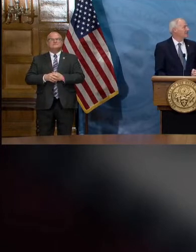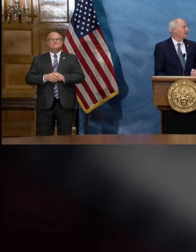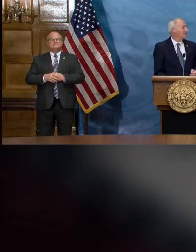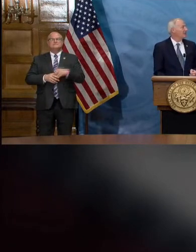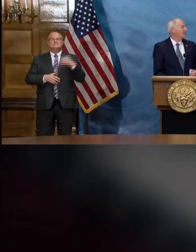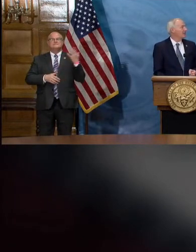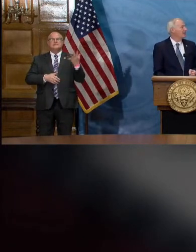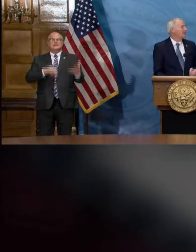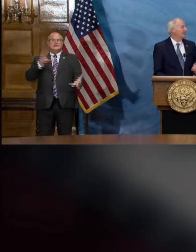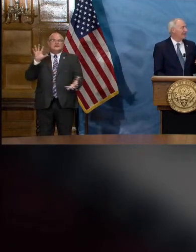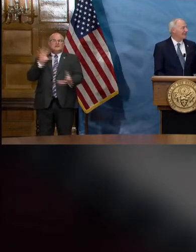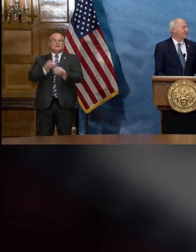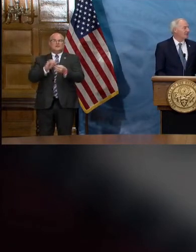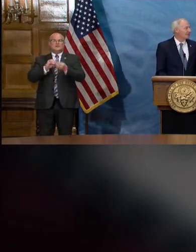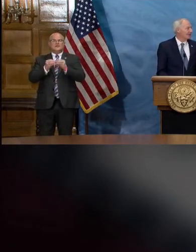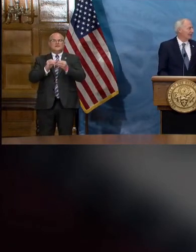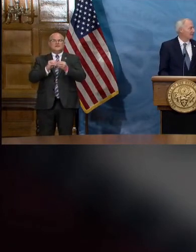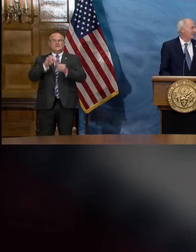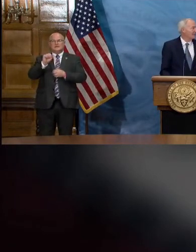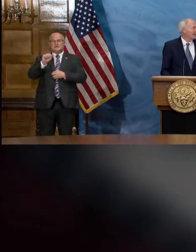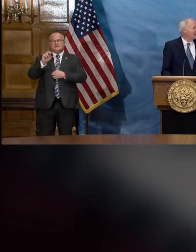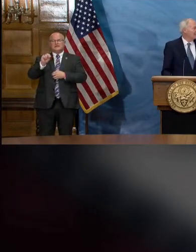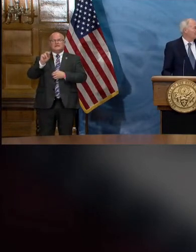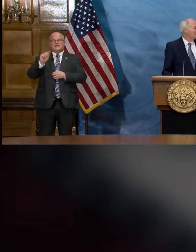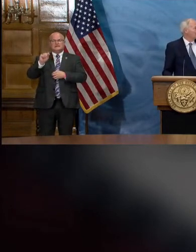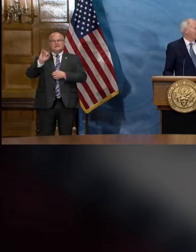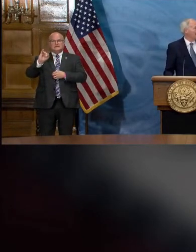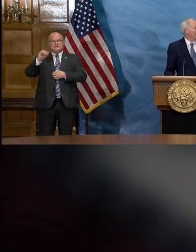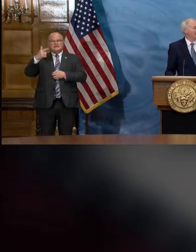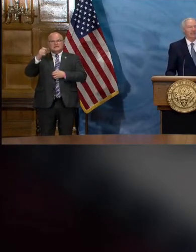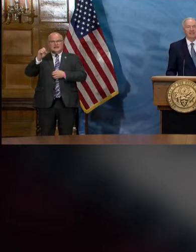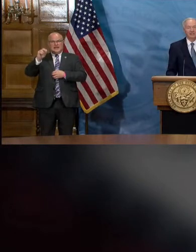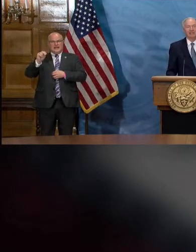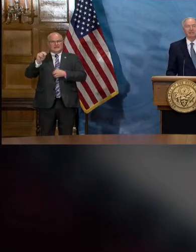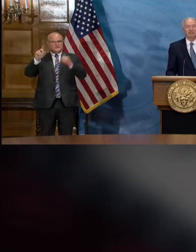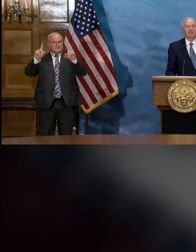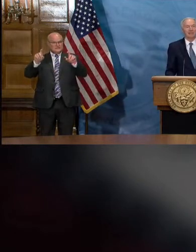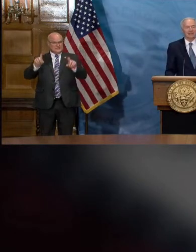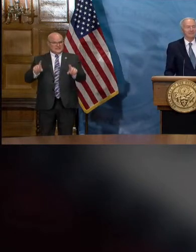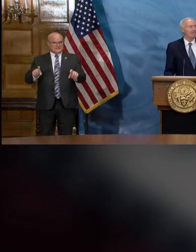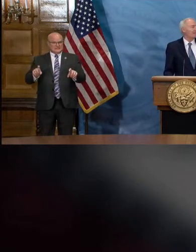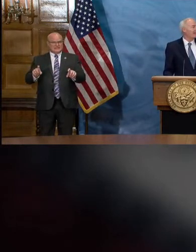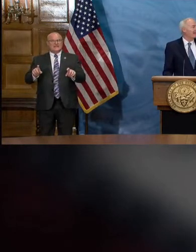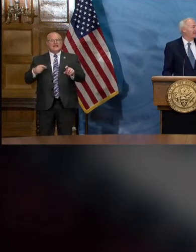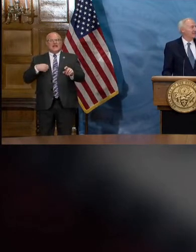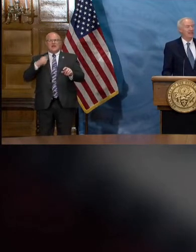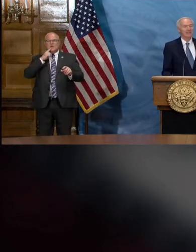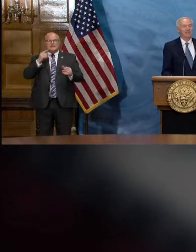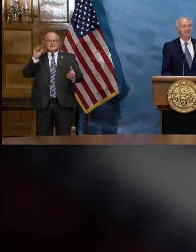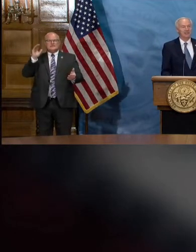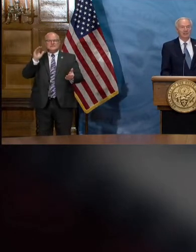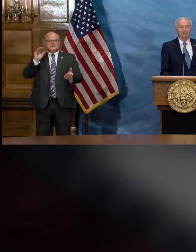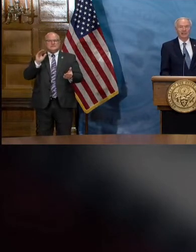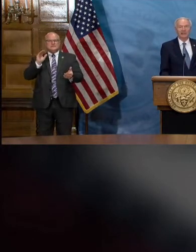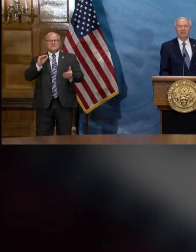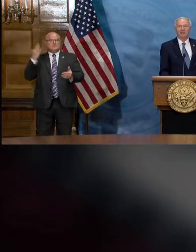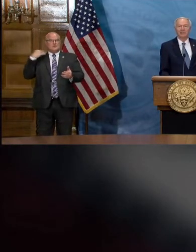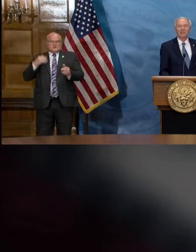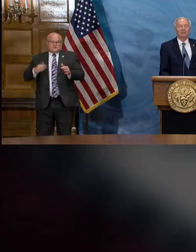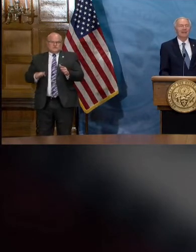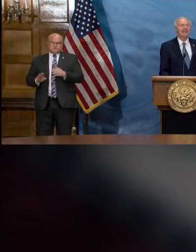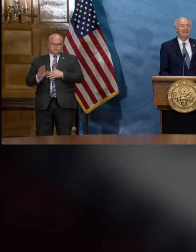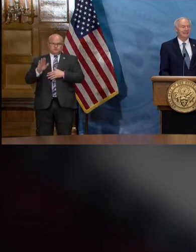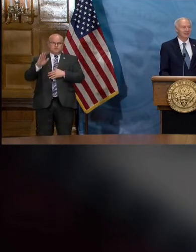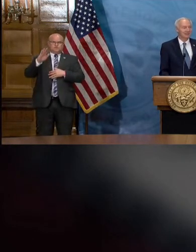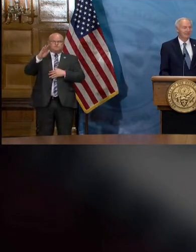this is the cumulative number of antigen tests, and you can see how the testing has slowed down. The testing has slowed down